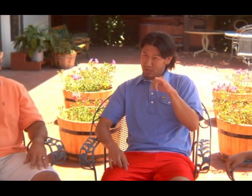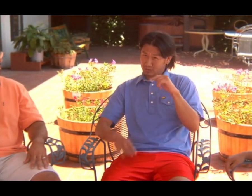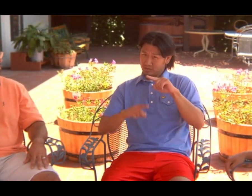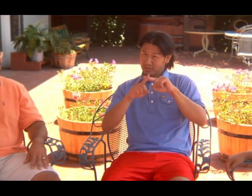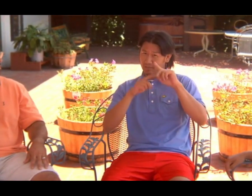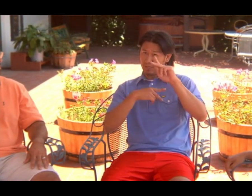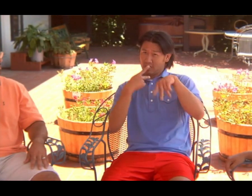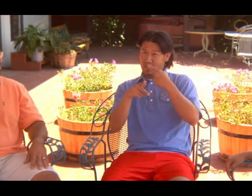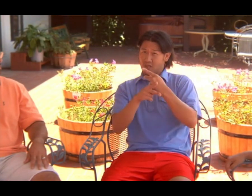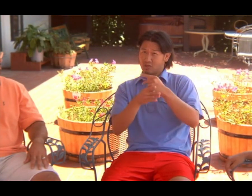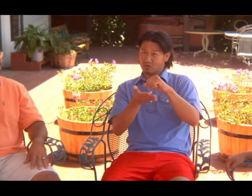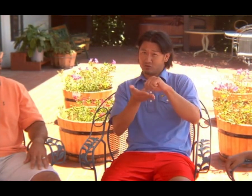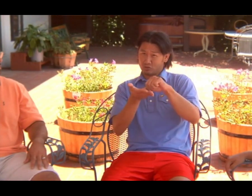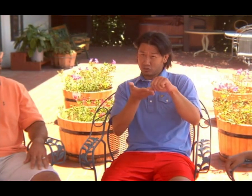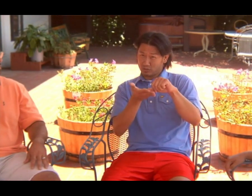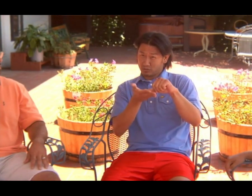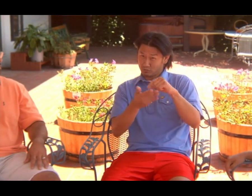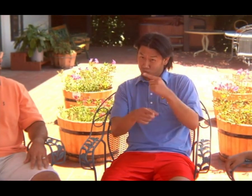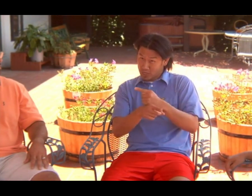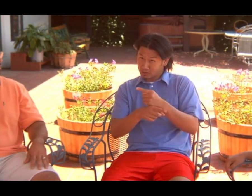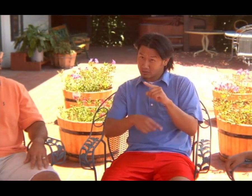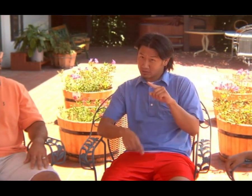It seems like that was a different kind of surgery, right?